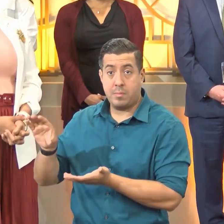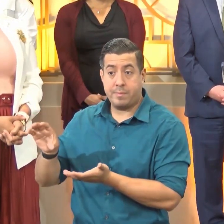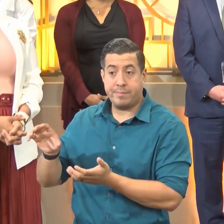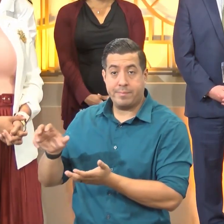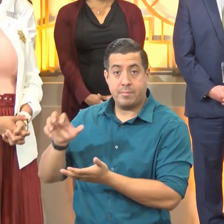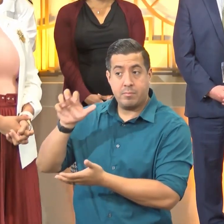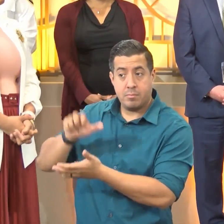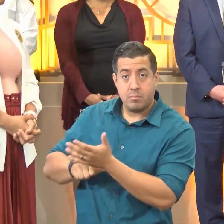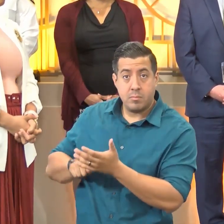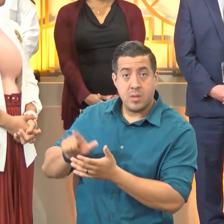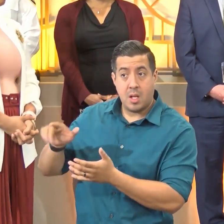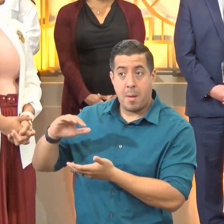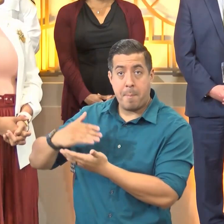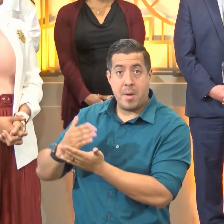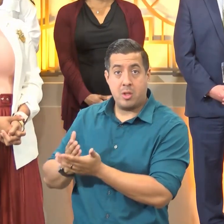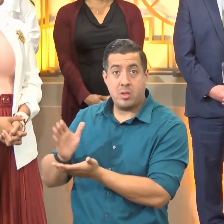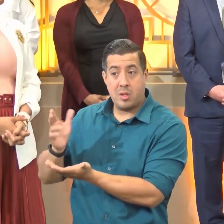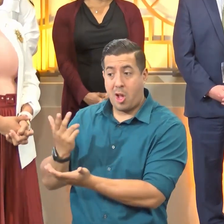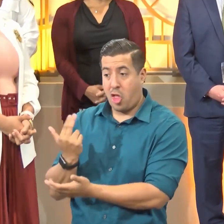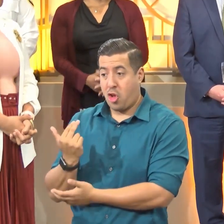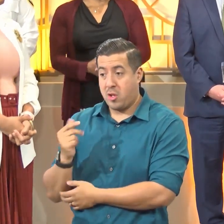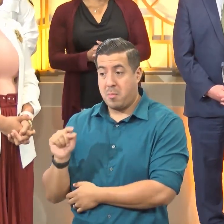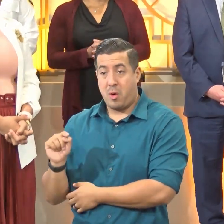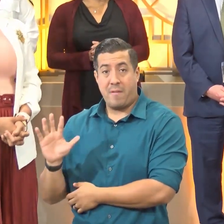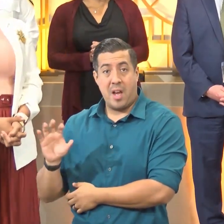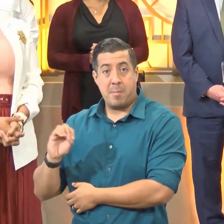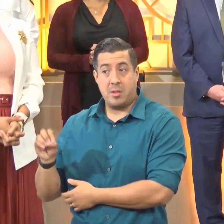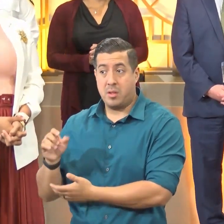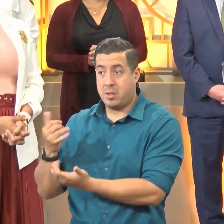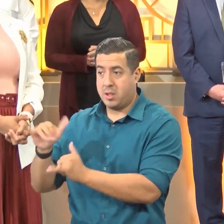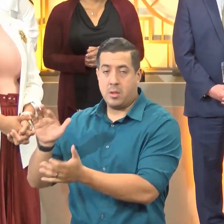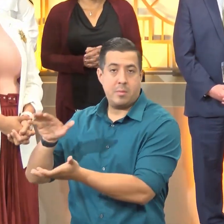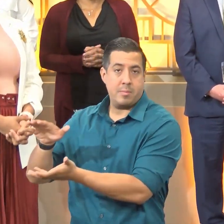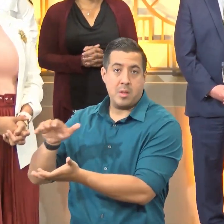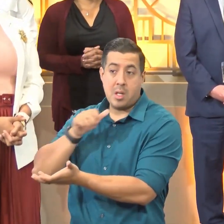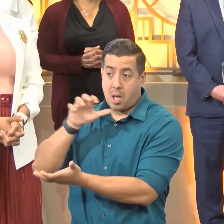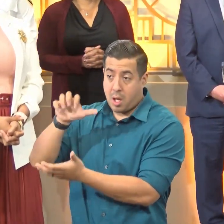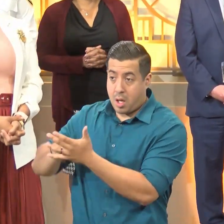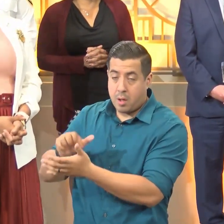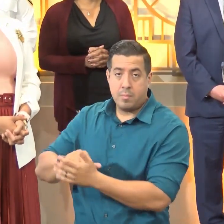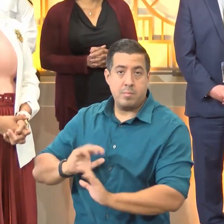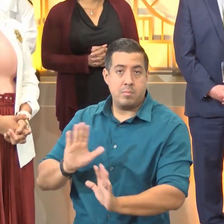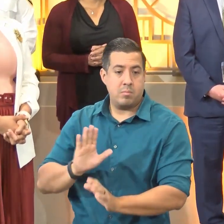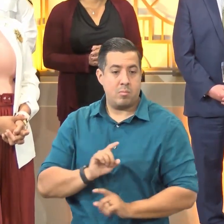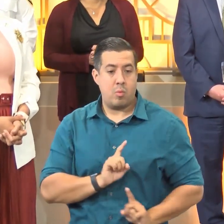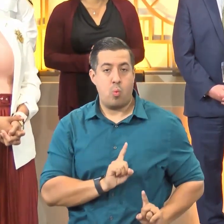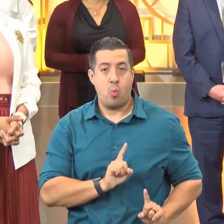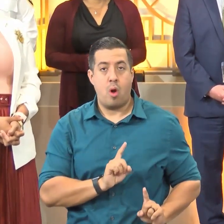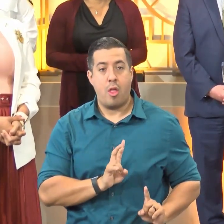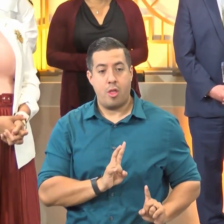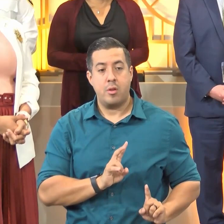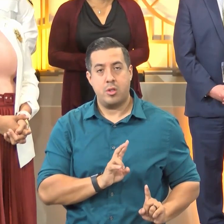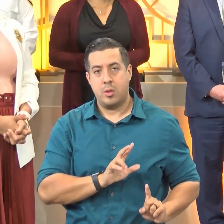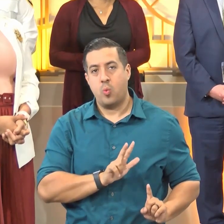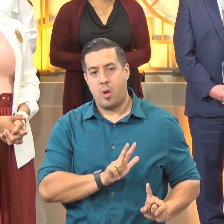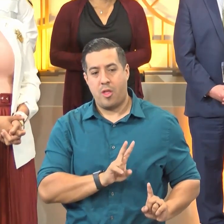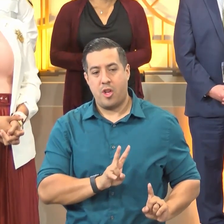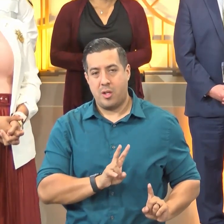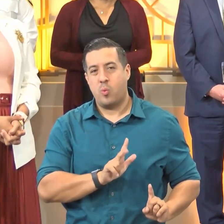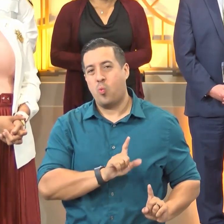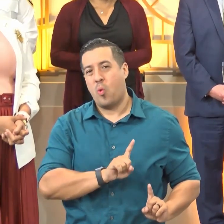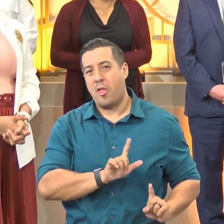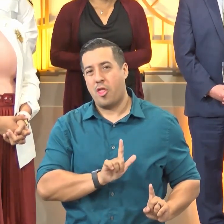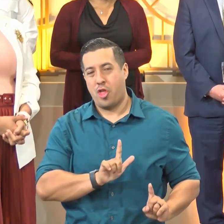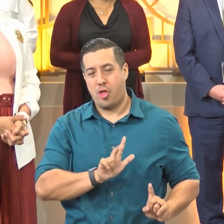all, so that 13.5% remains intact. That 138 million above the 7.5 is still